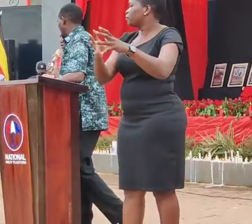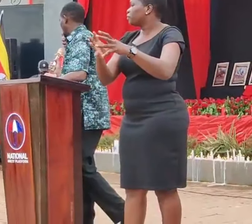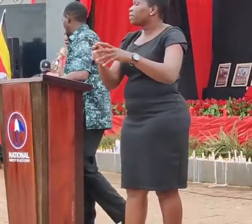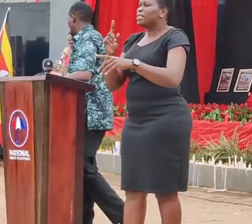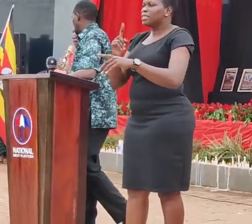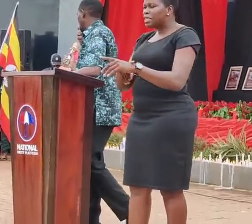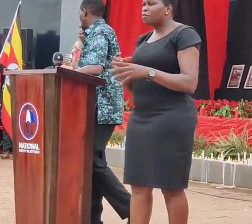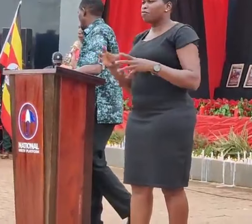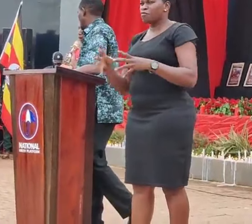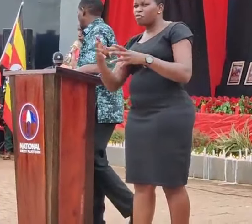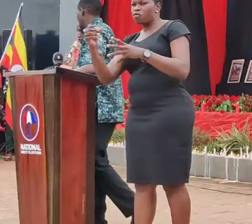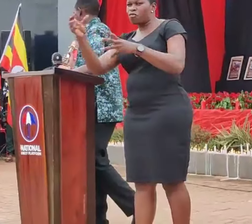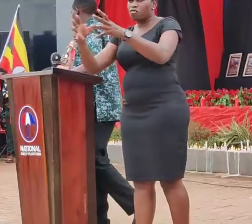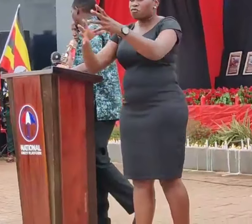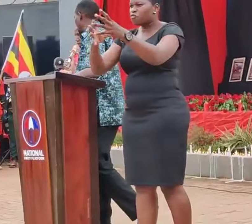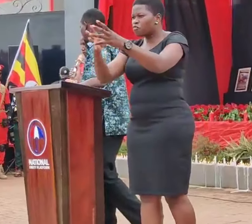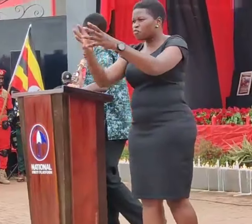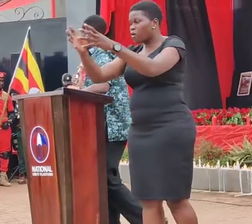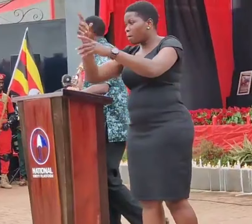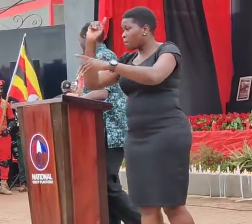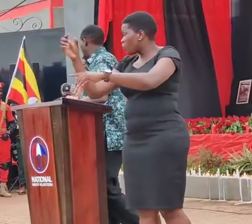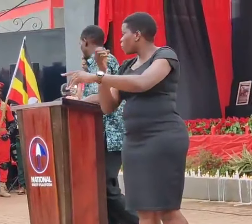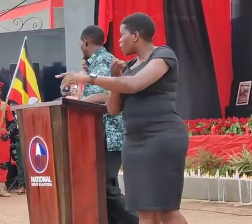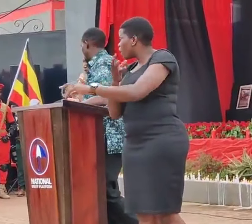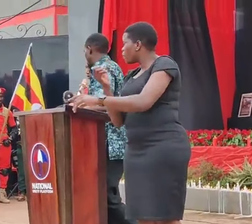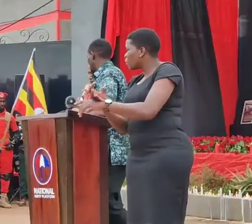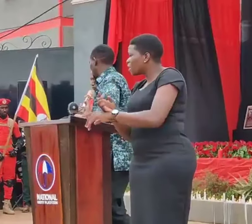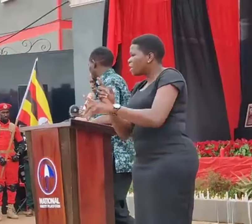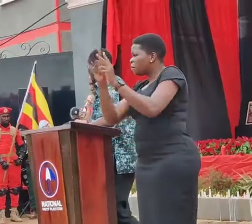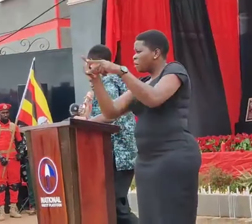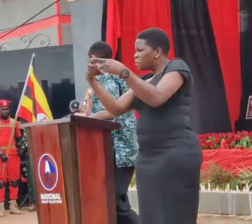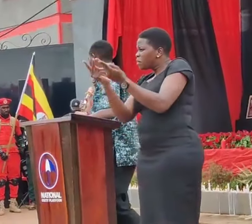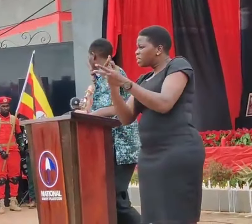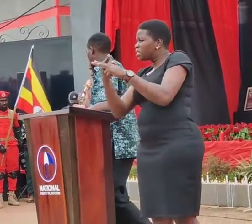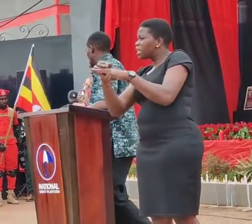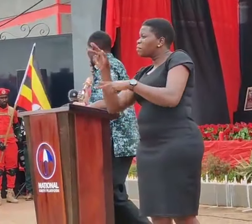wuyo tugenda kwekamuli tutuka buwoyo